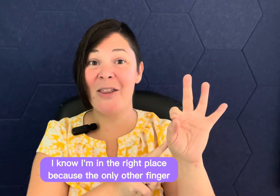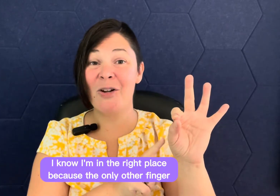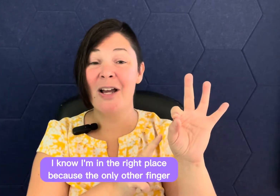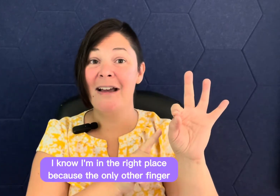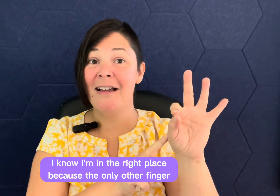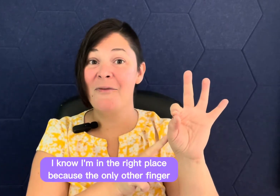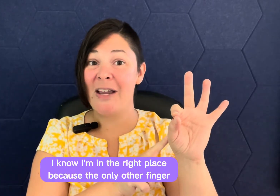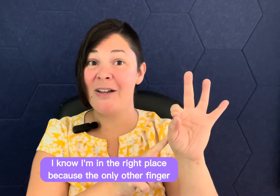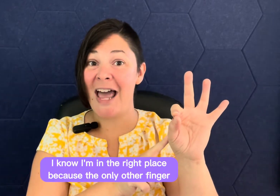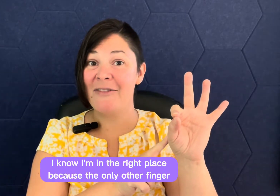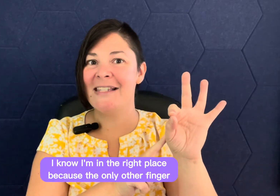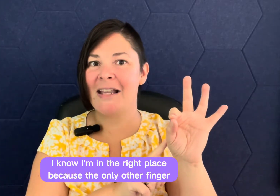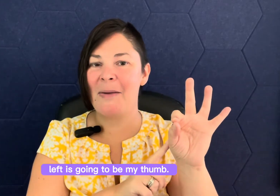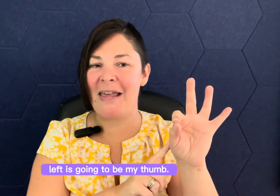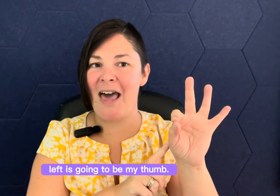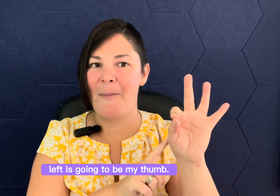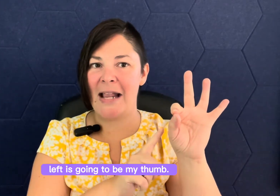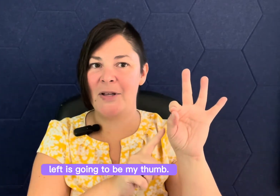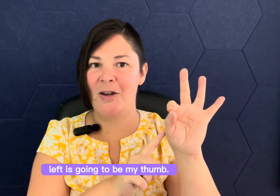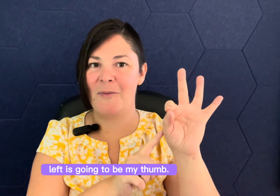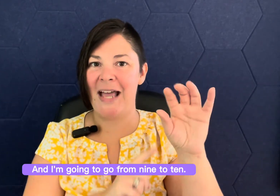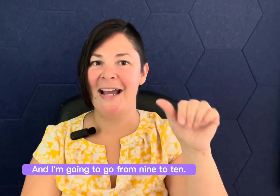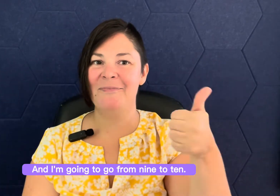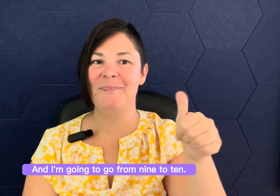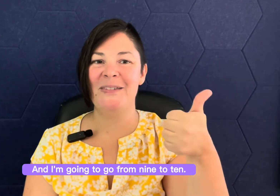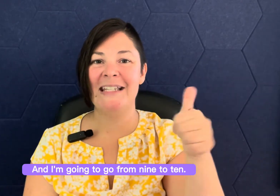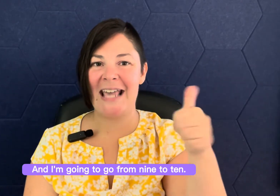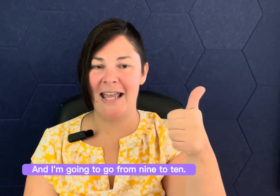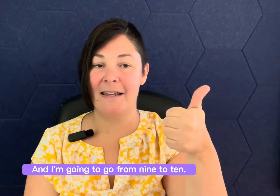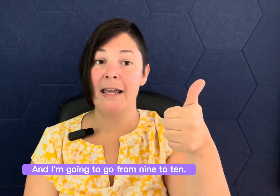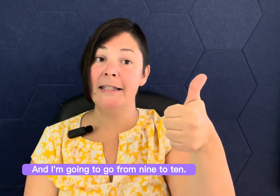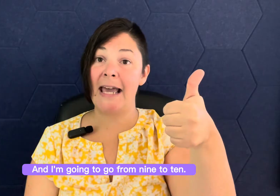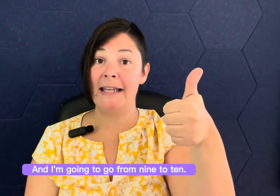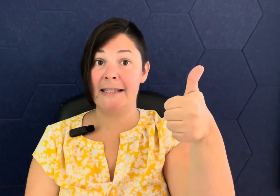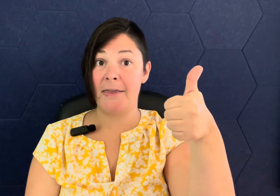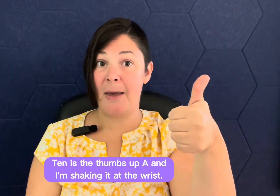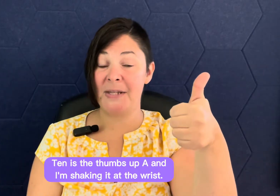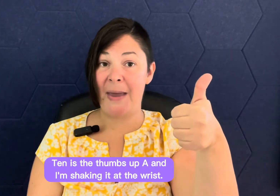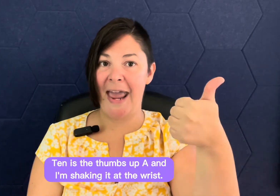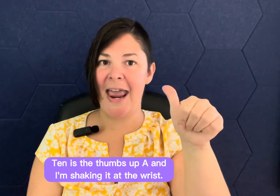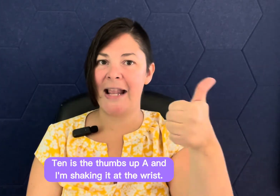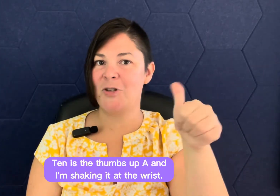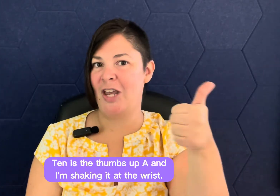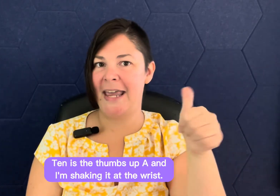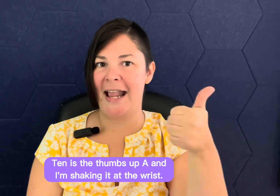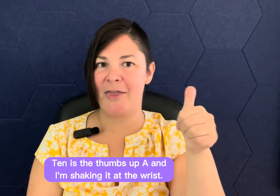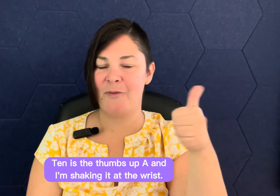other finger left is going to be my thumb, and I'm going to go from 9 to 10. 10 is the thumbs up A, and I'm shaking it at the